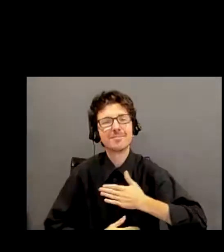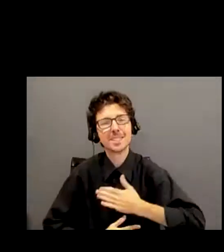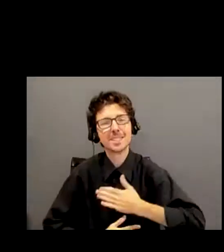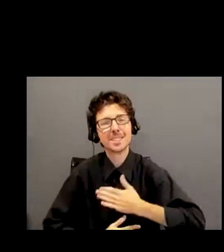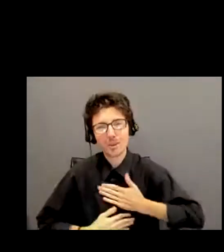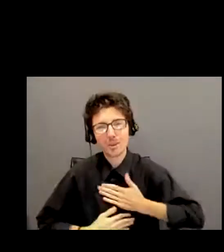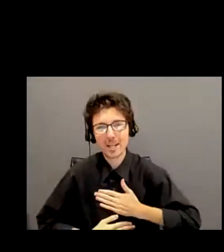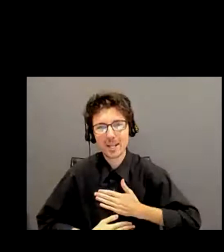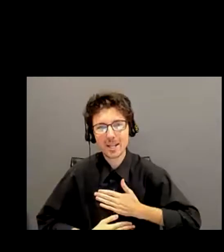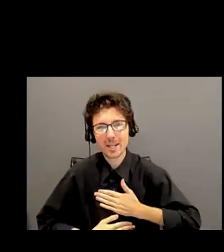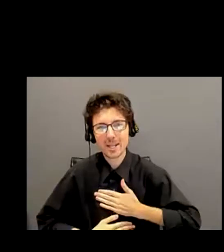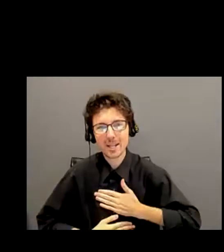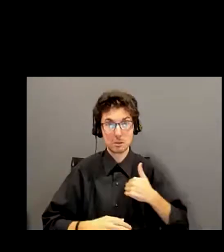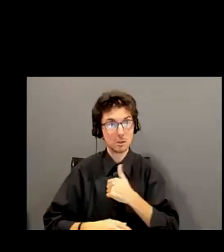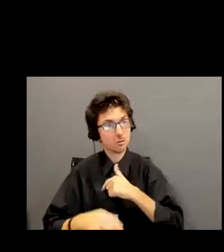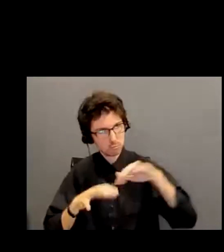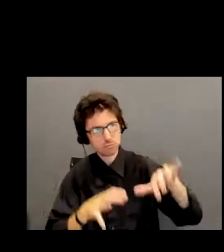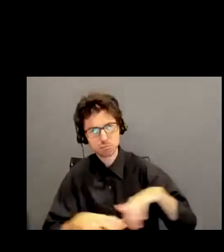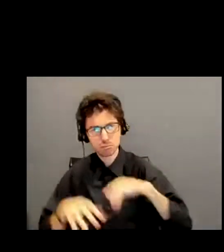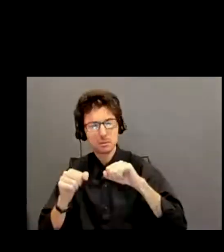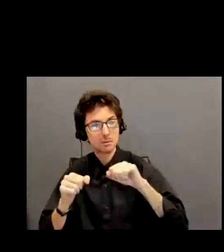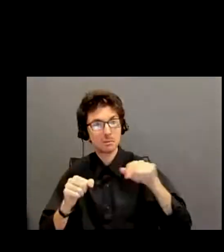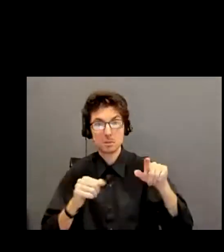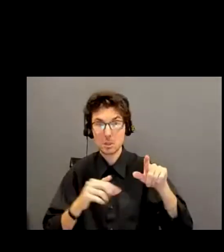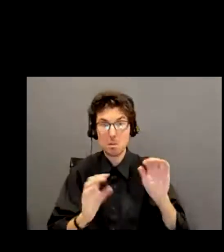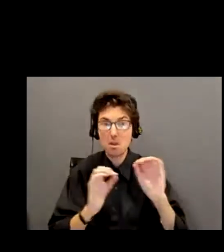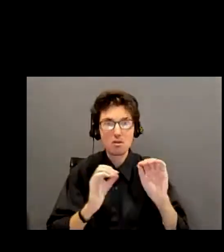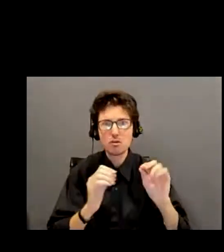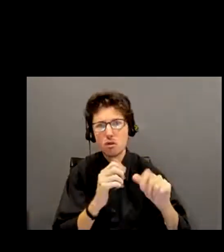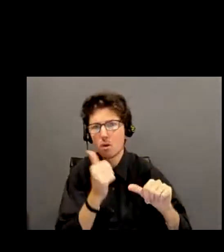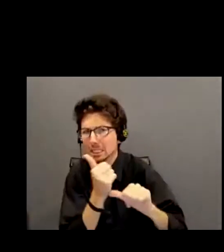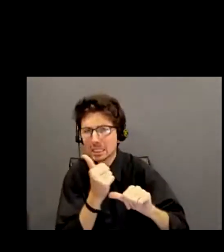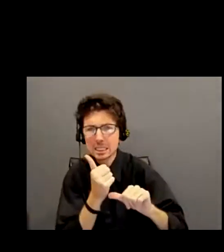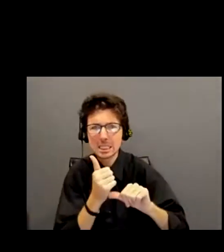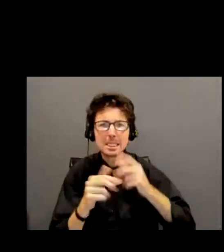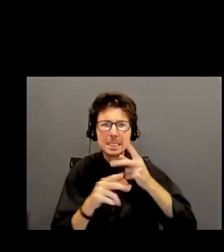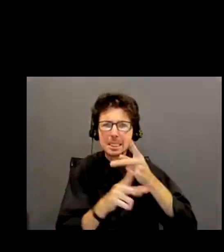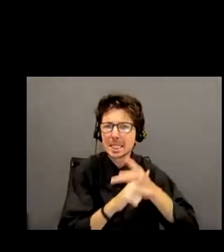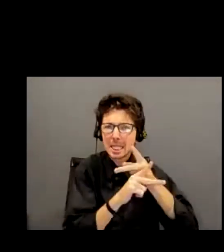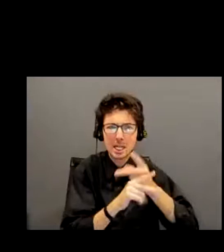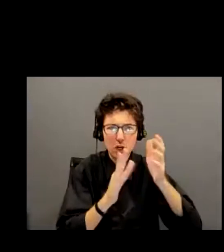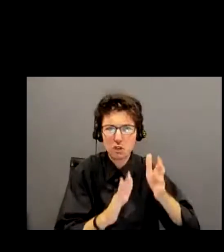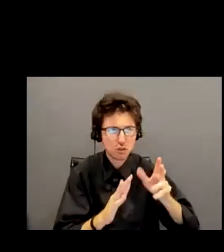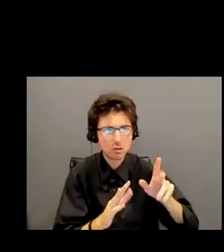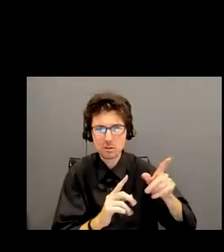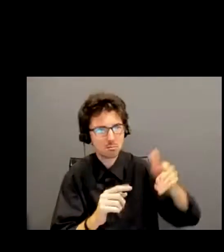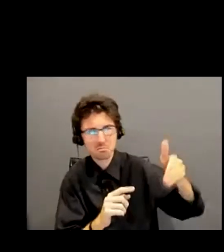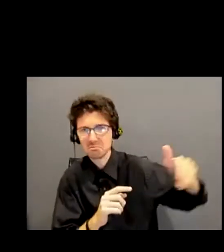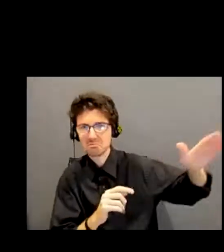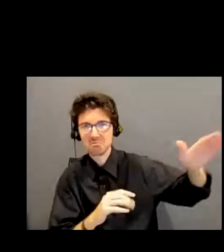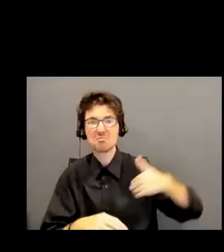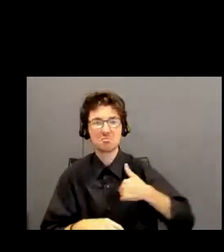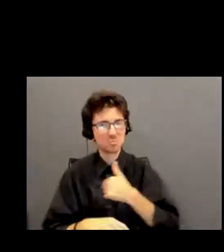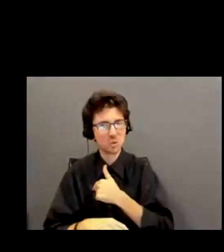all over. They do not come with any of their caretakers. We kind of take that role on ourselves also. And it